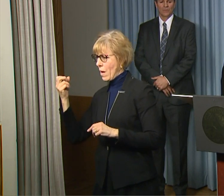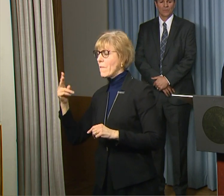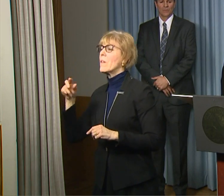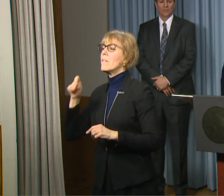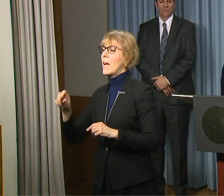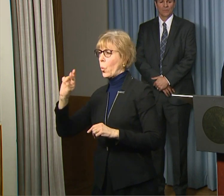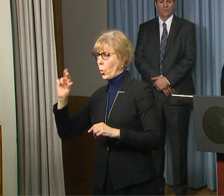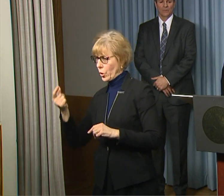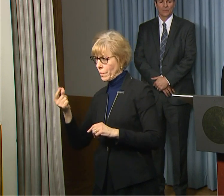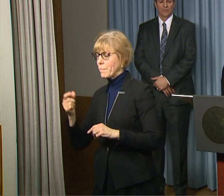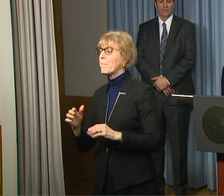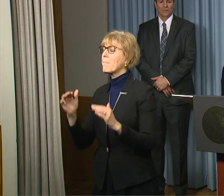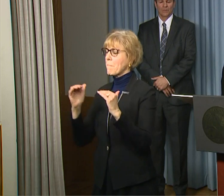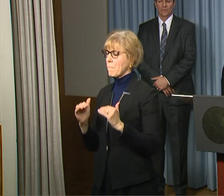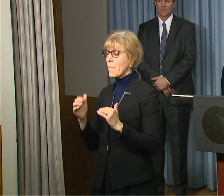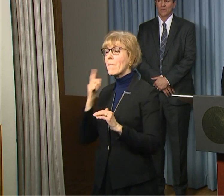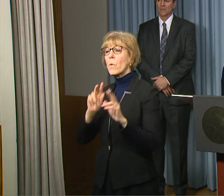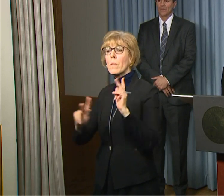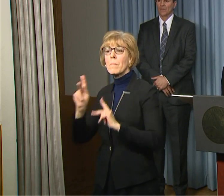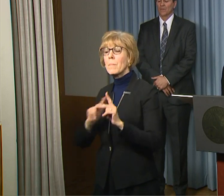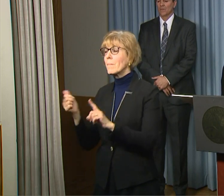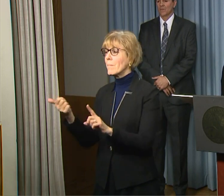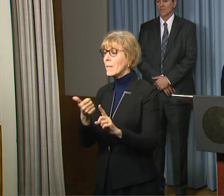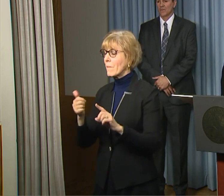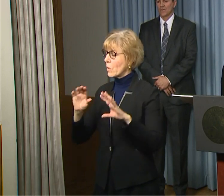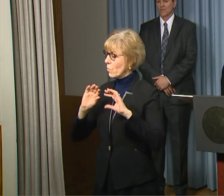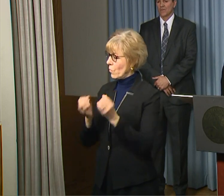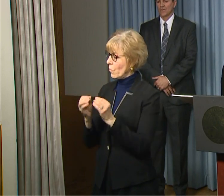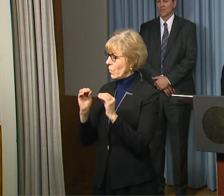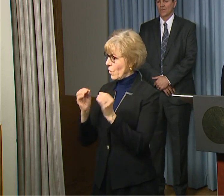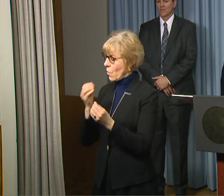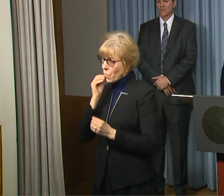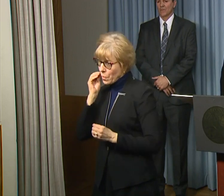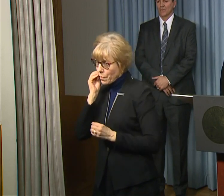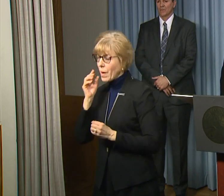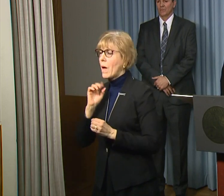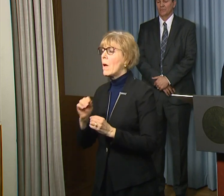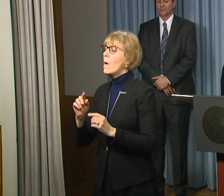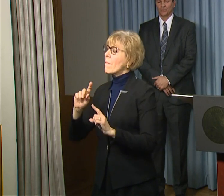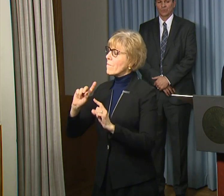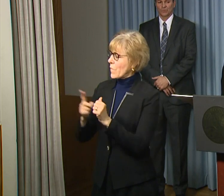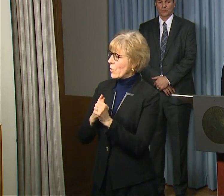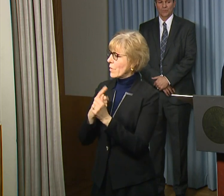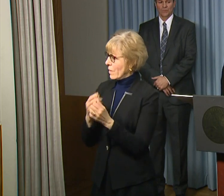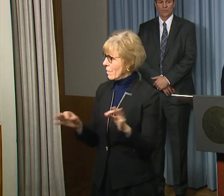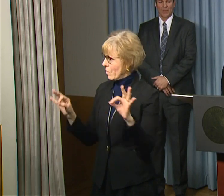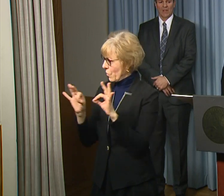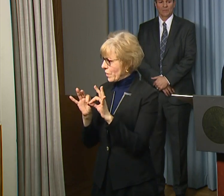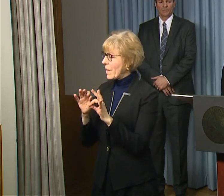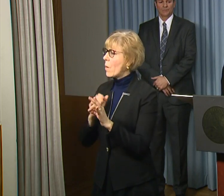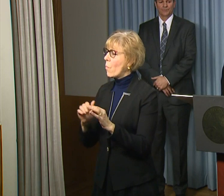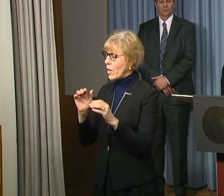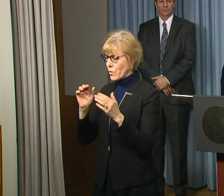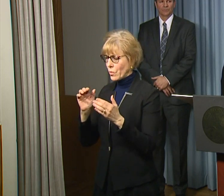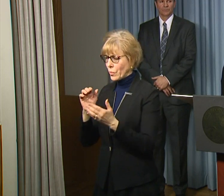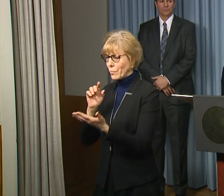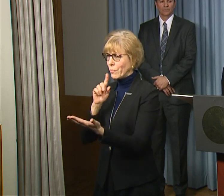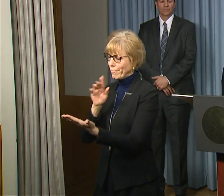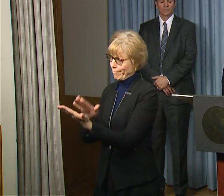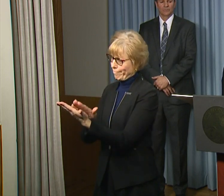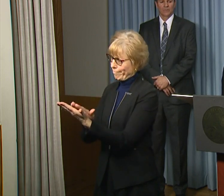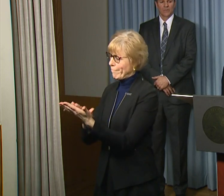experiencing homelessness, I want to first and foremost recognize the tremendous partnership we have with our community-based